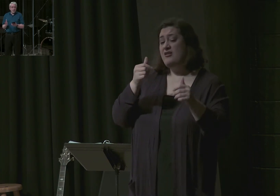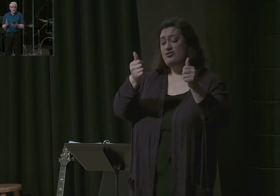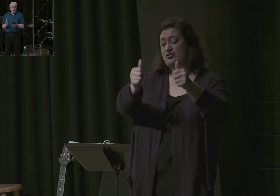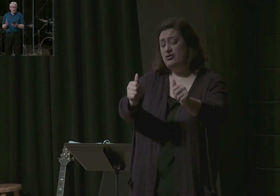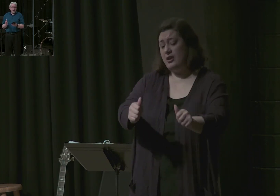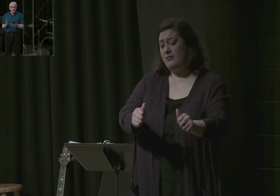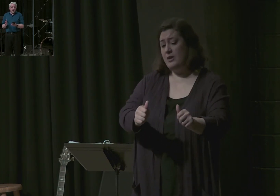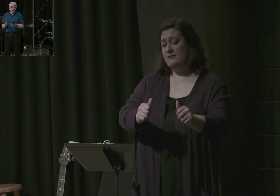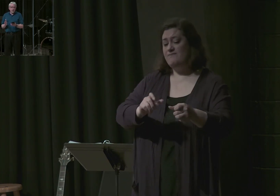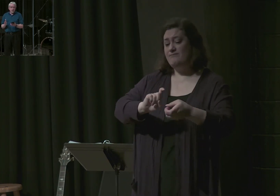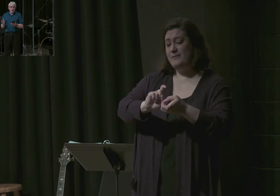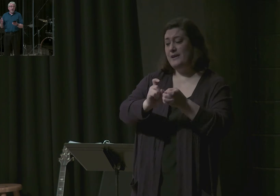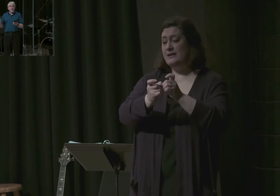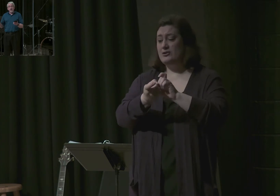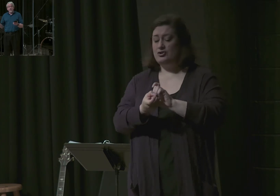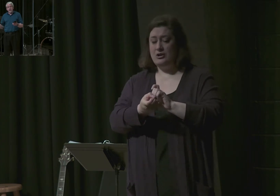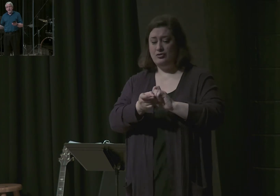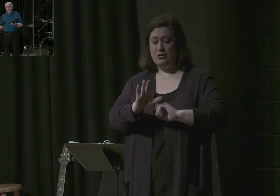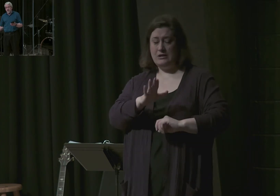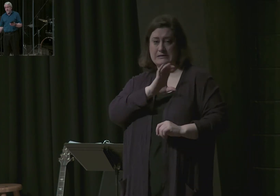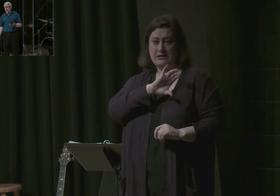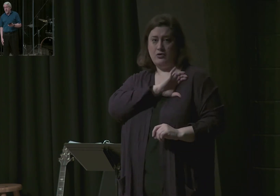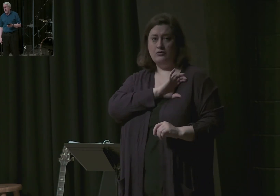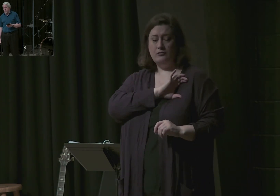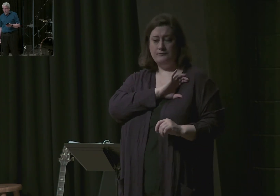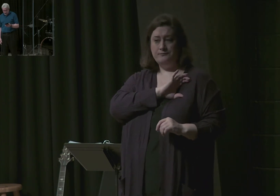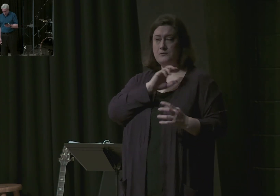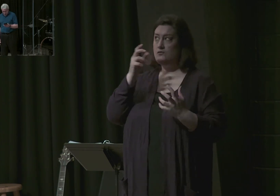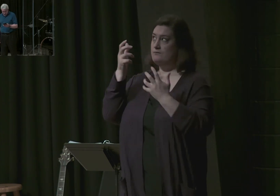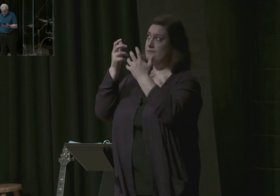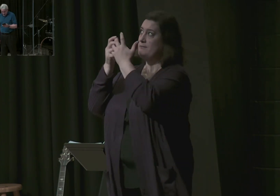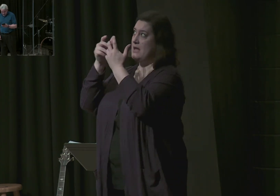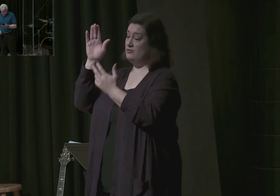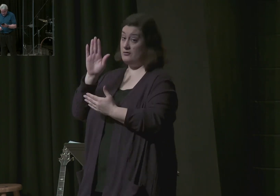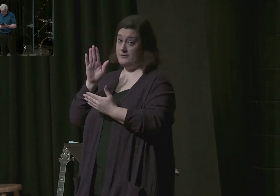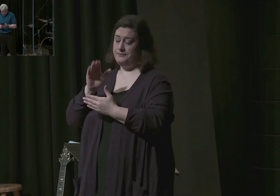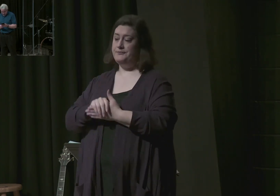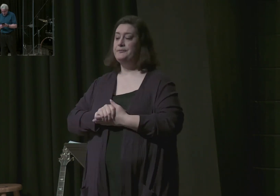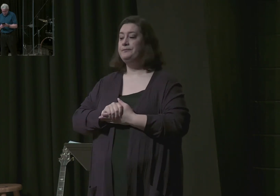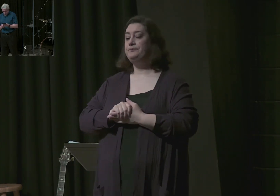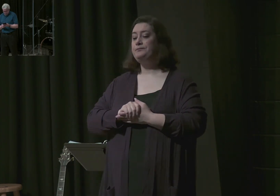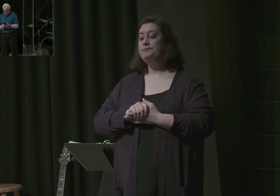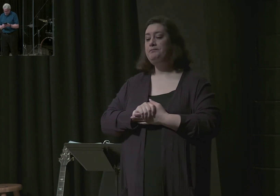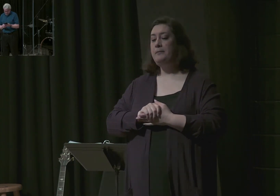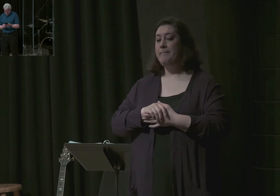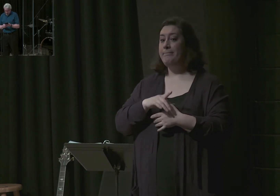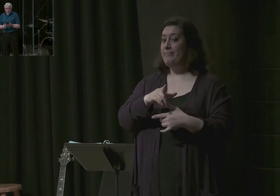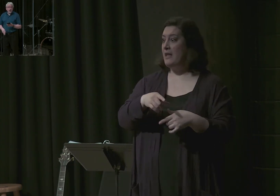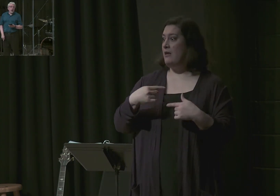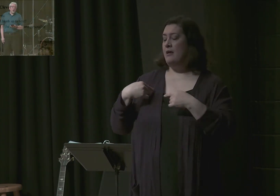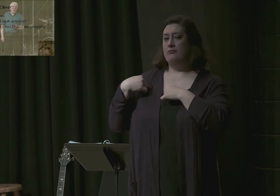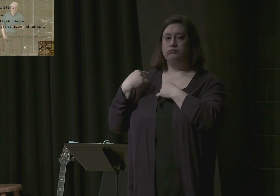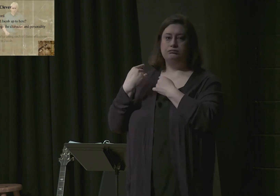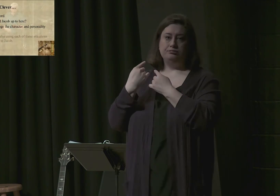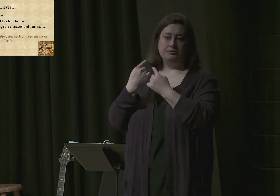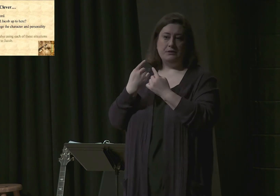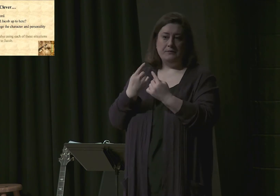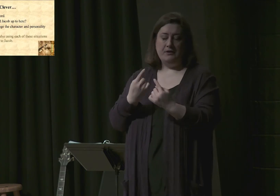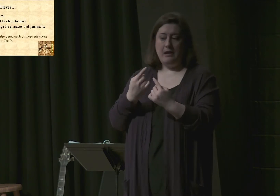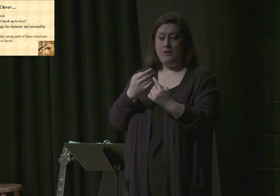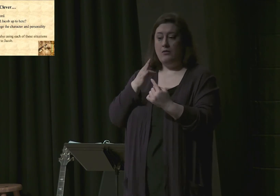Jacob into becoming a very different kind of man. Yet all